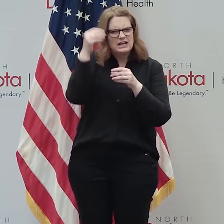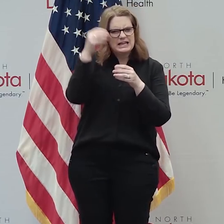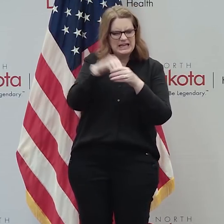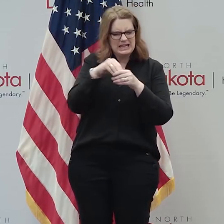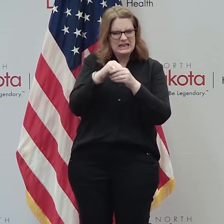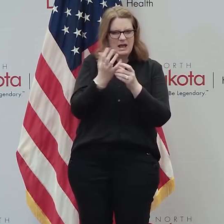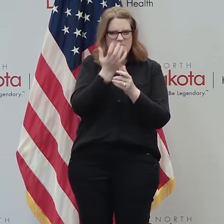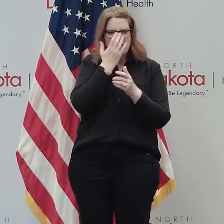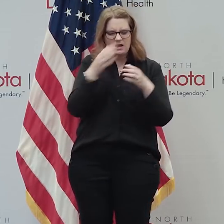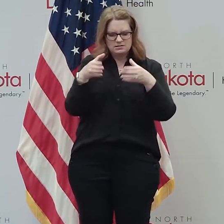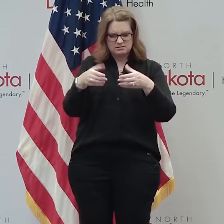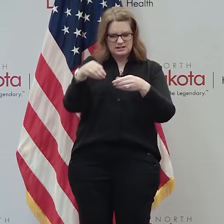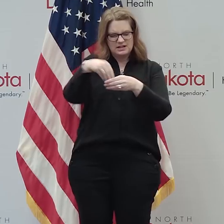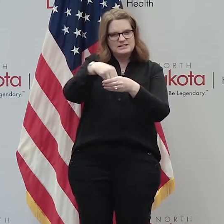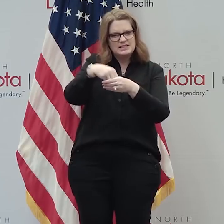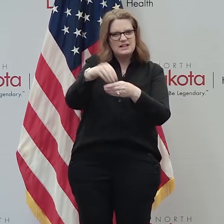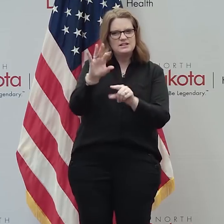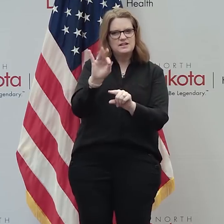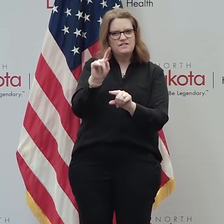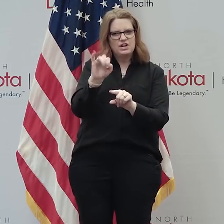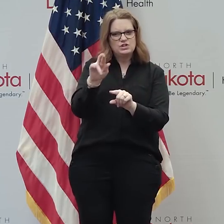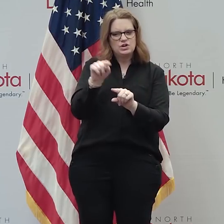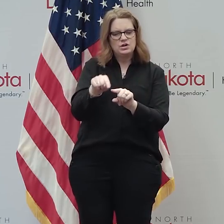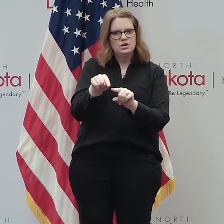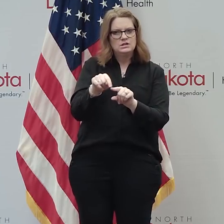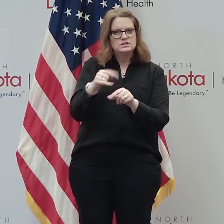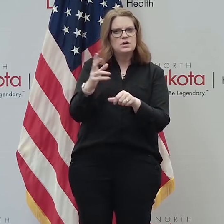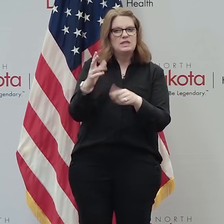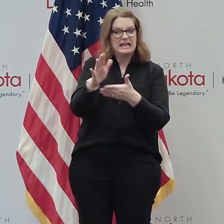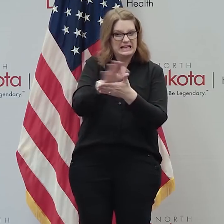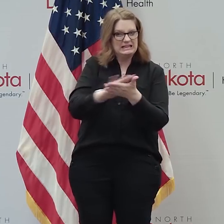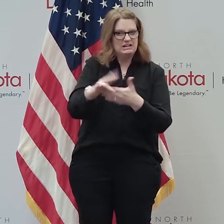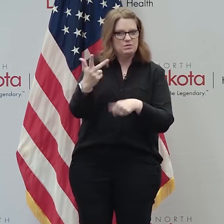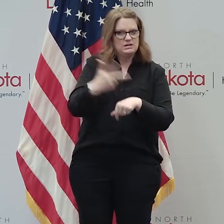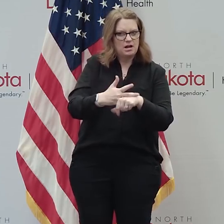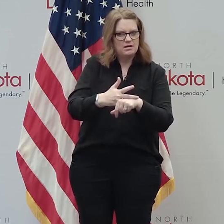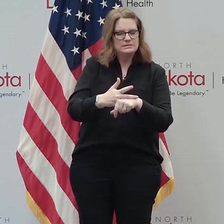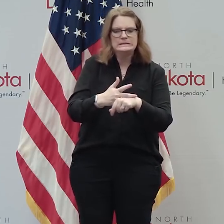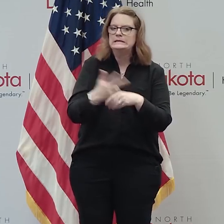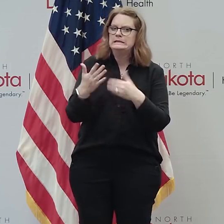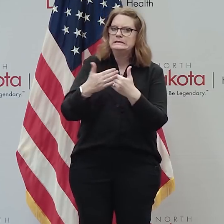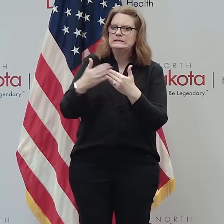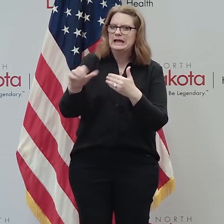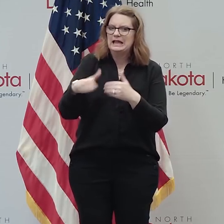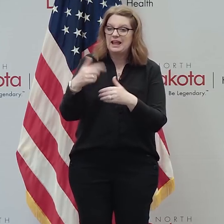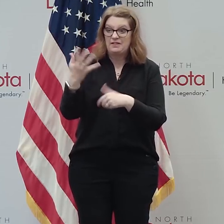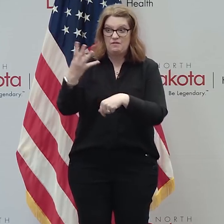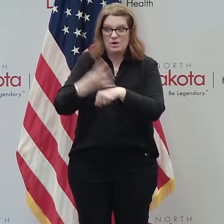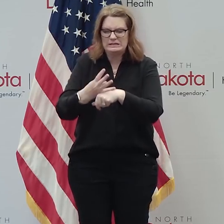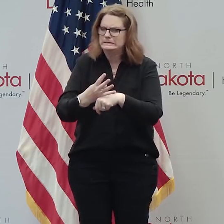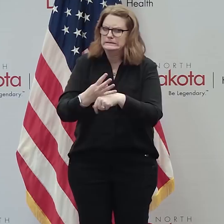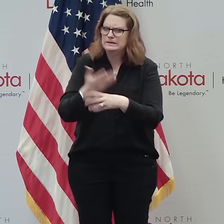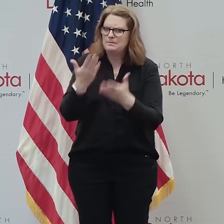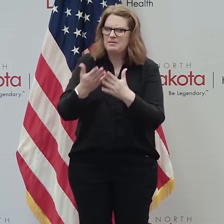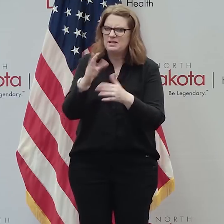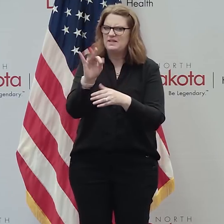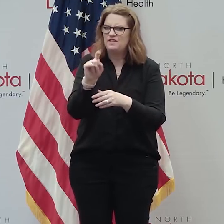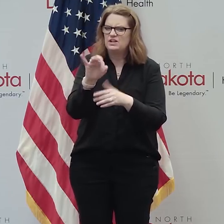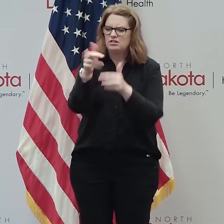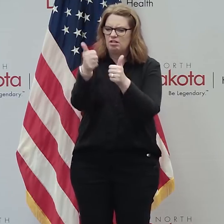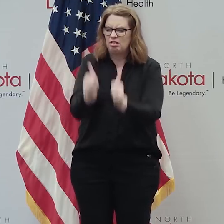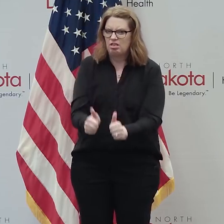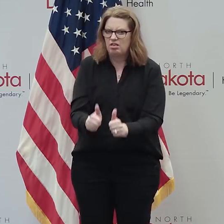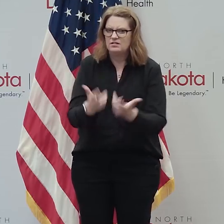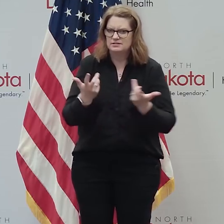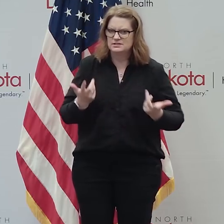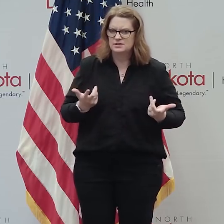performance. And again, this is in the capacity of these, they'll be able to do 10,000 masks per cycle